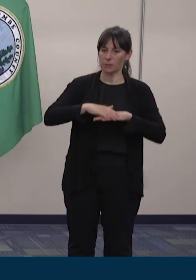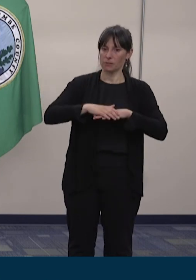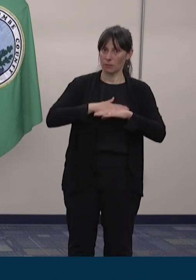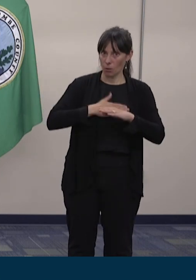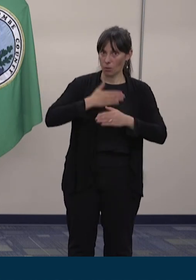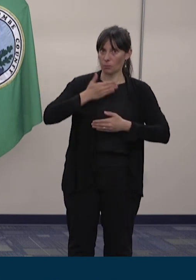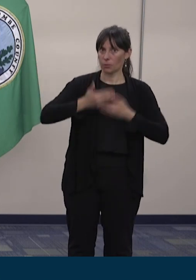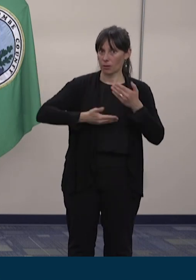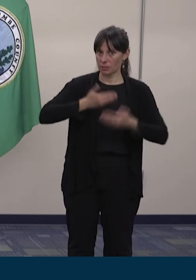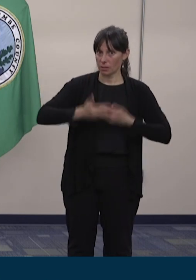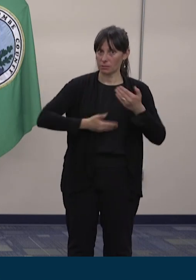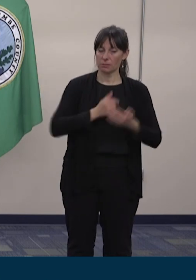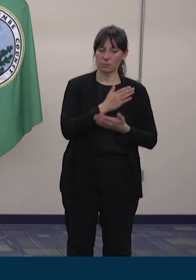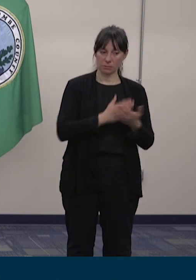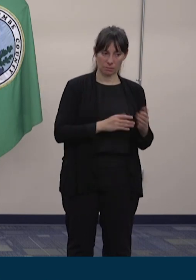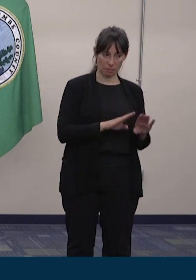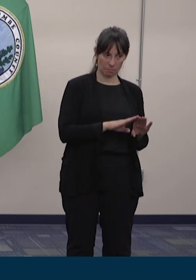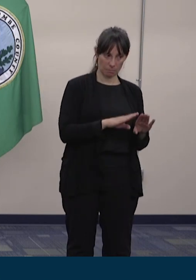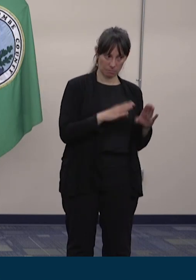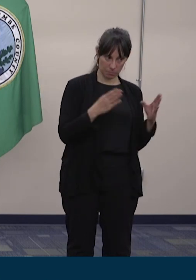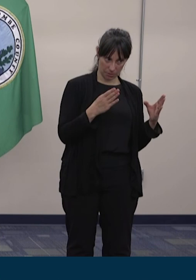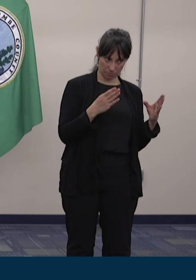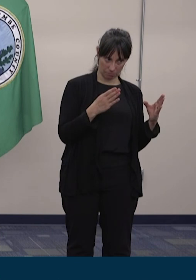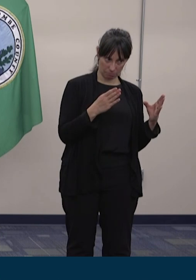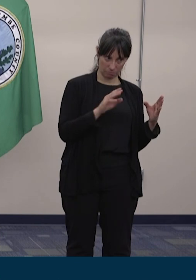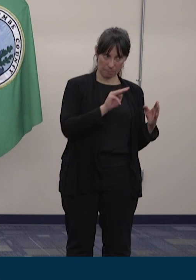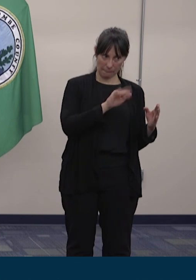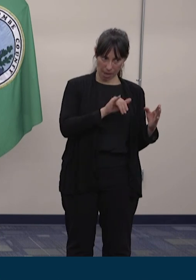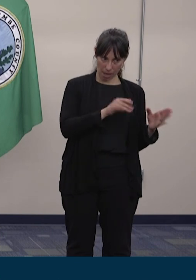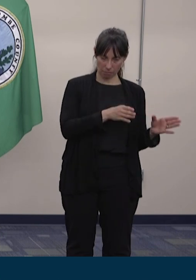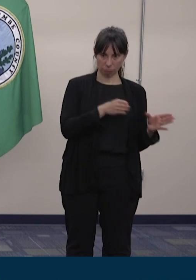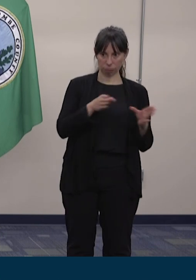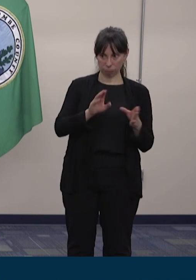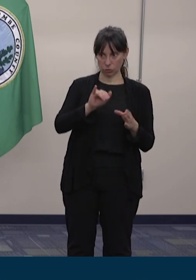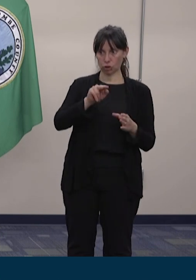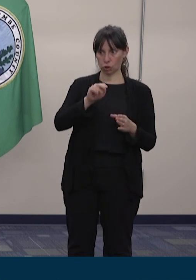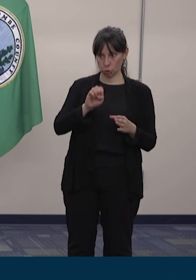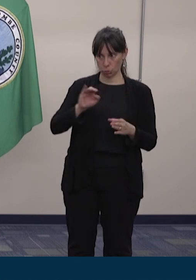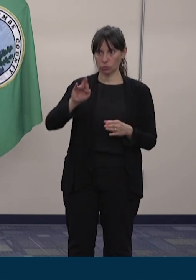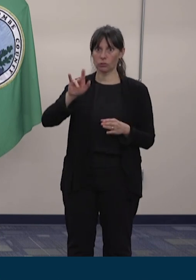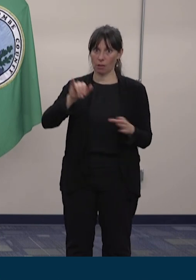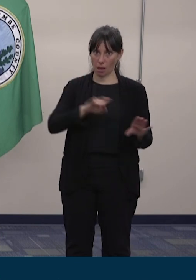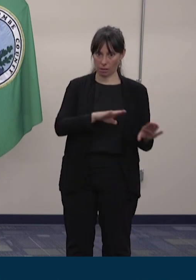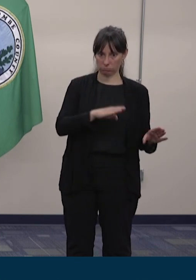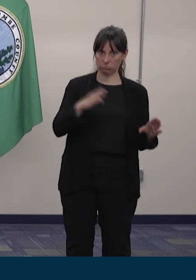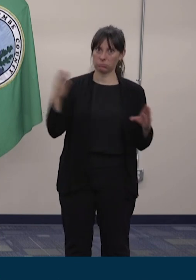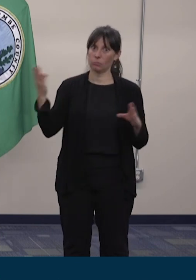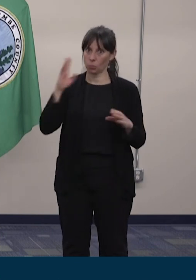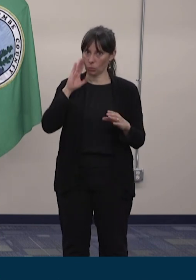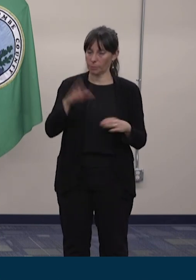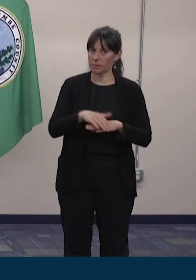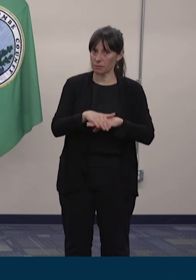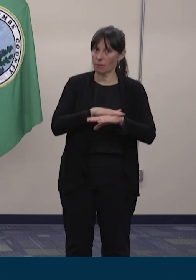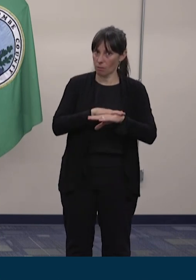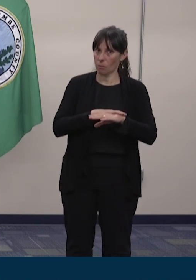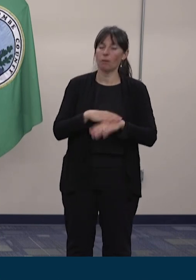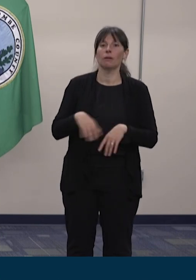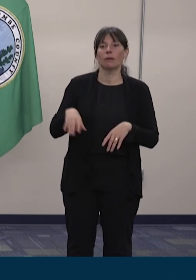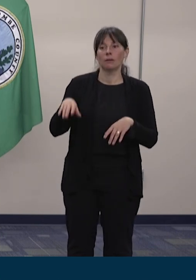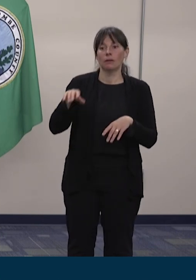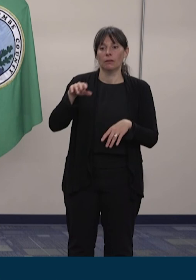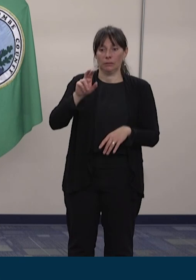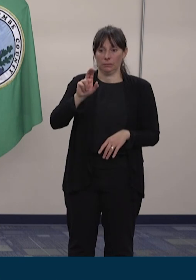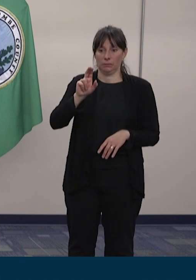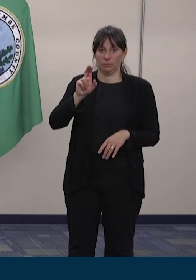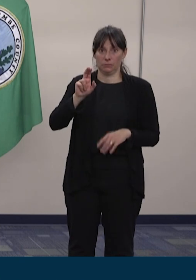de mayo, junio a julio. As we receive specifics Como on reopening escuchamos from de the los governor and the state, detalles más específicos COVID-19 del task gobierno,